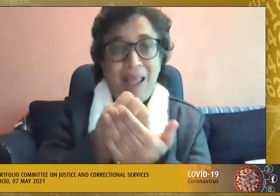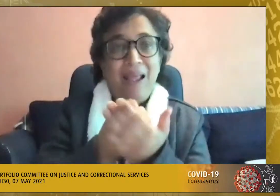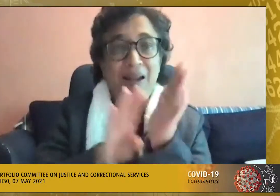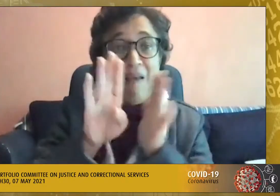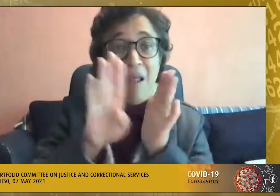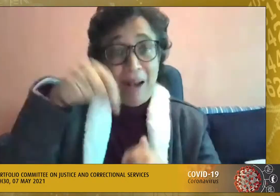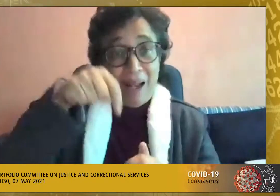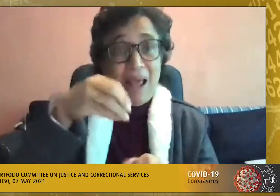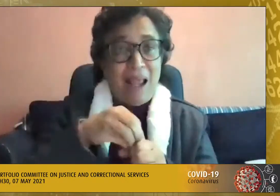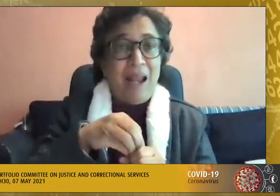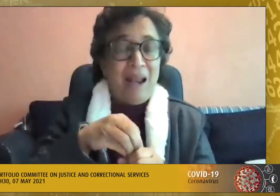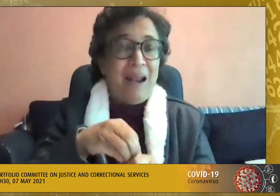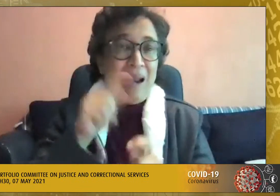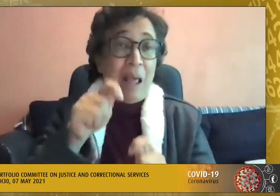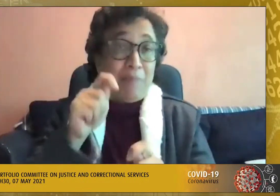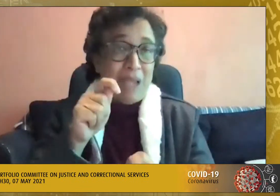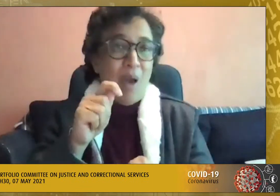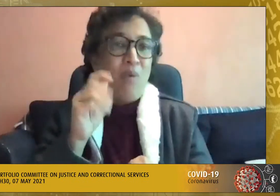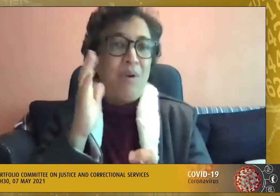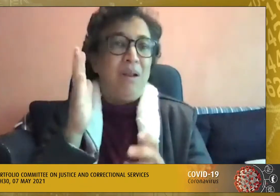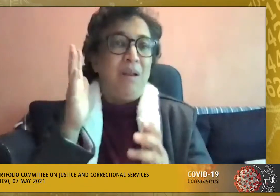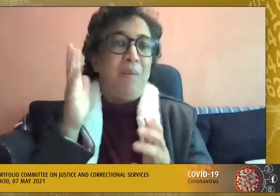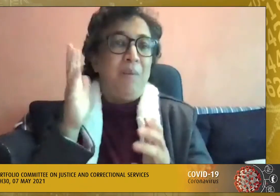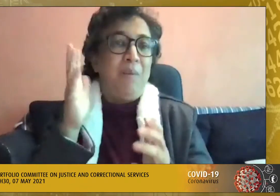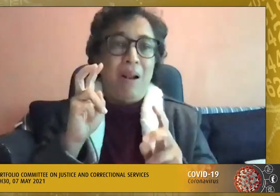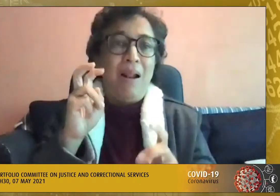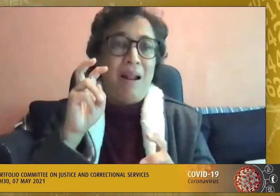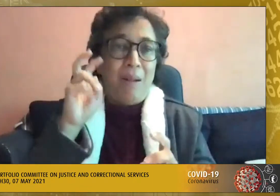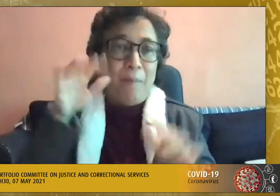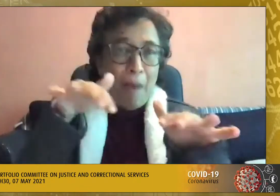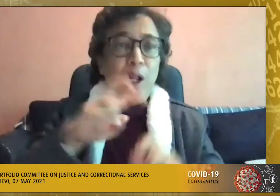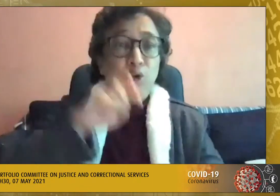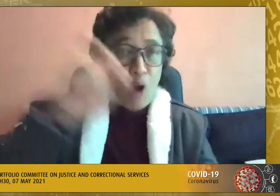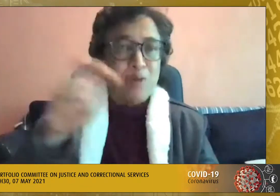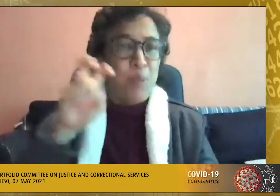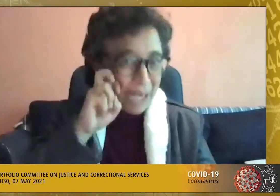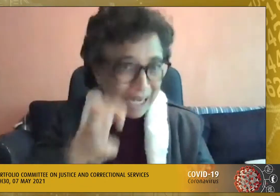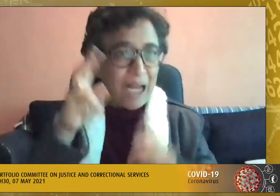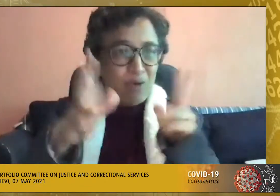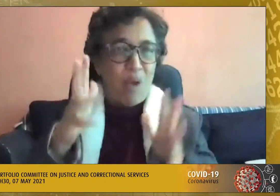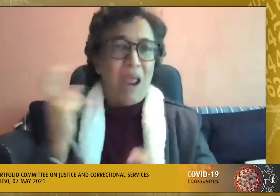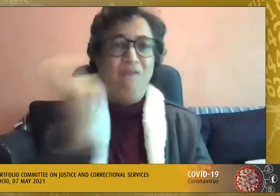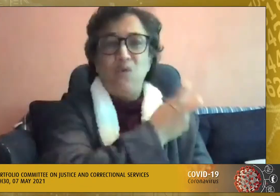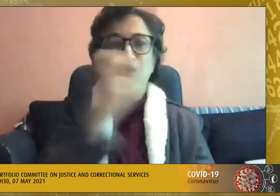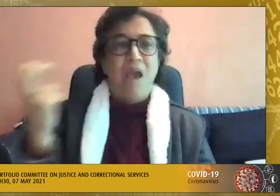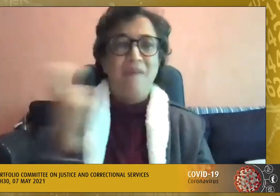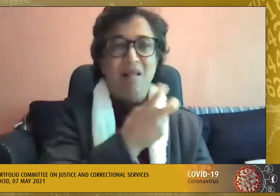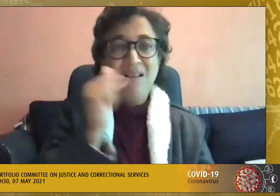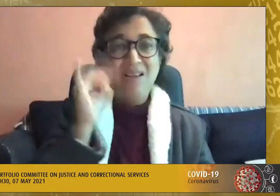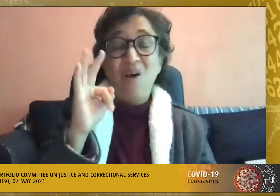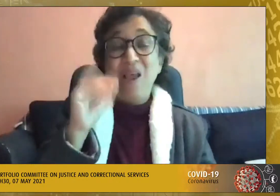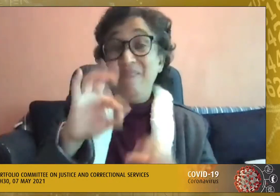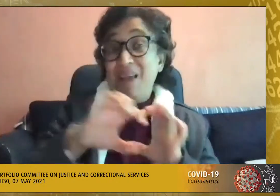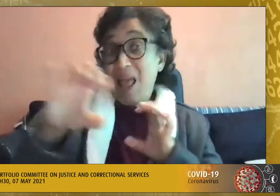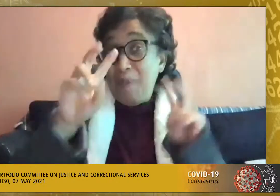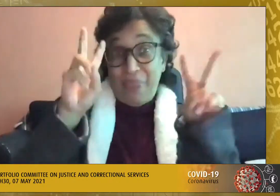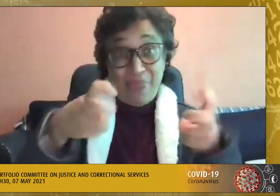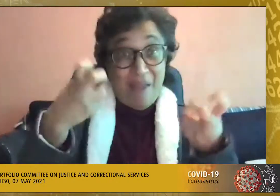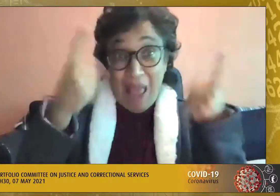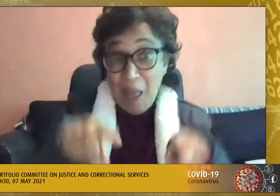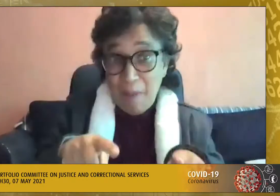the heartbeat of the economy and economic development especially in Cape Town people need transport and